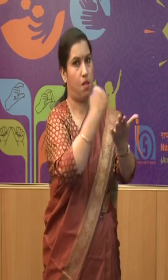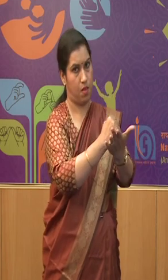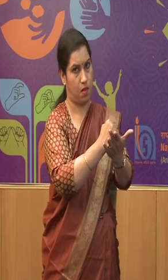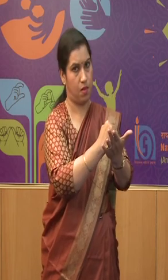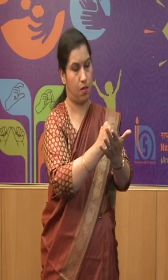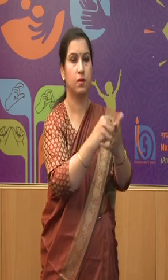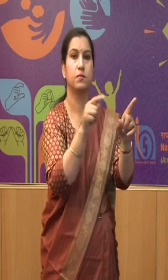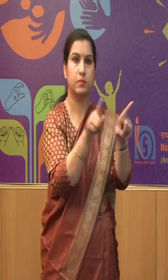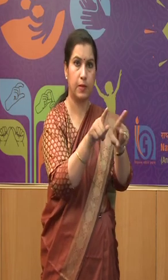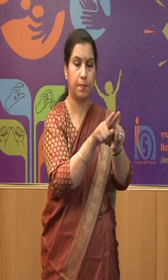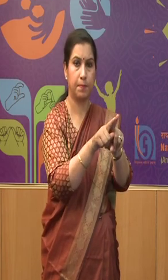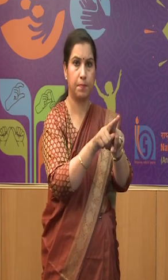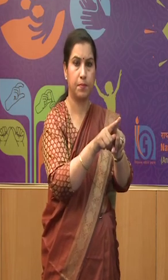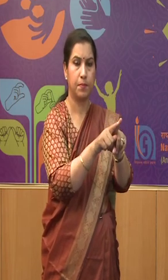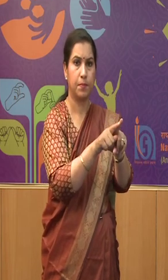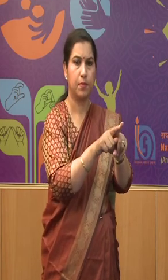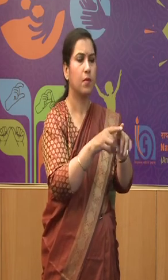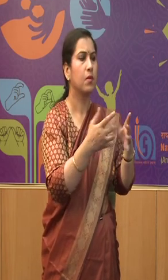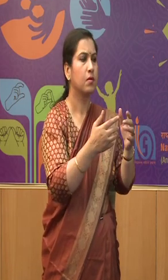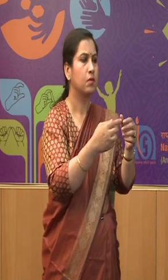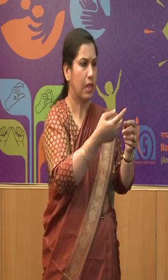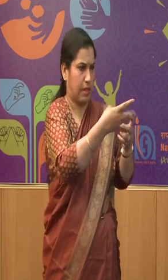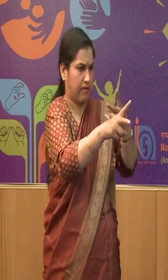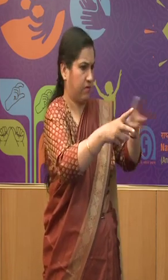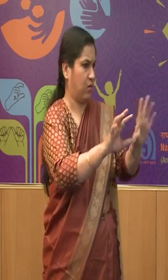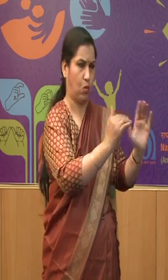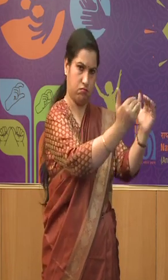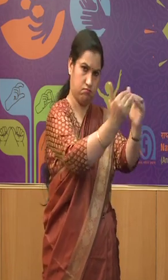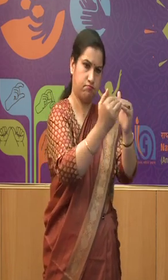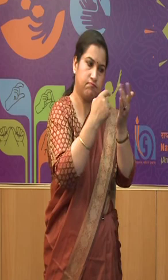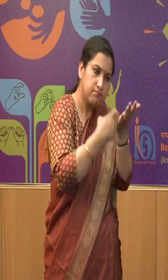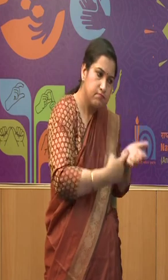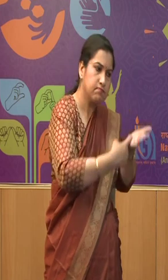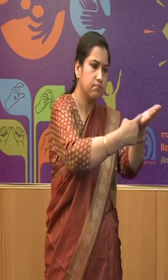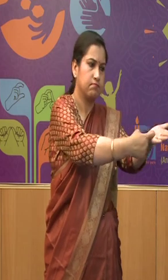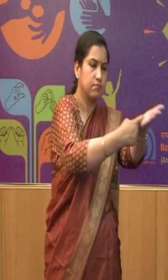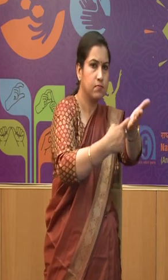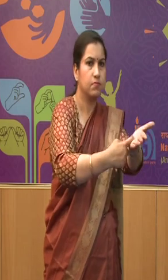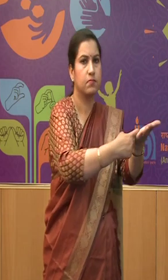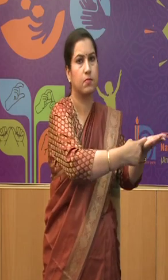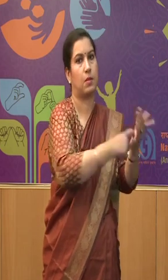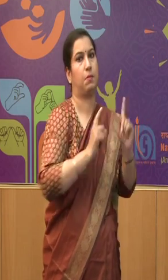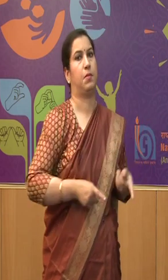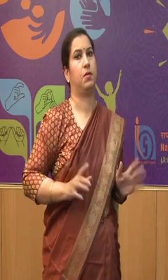in the society without any differences.